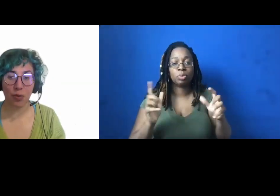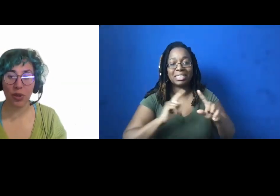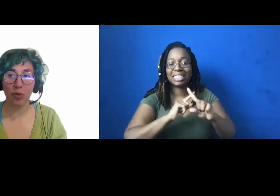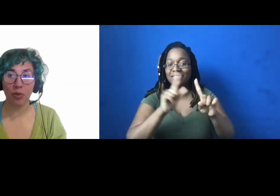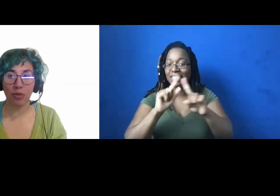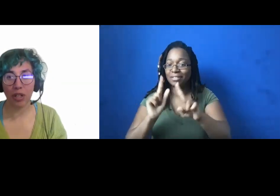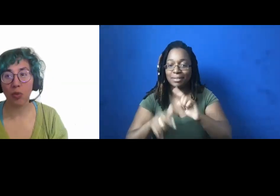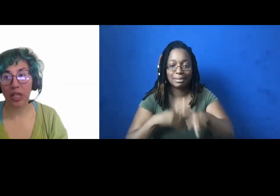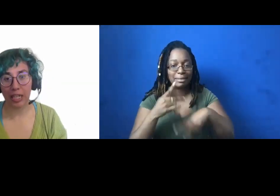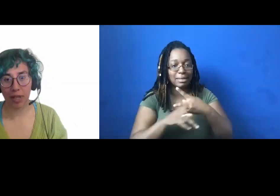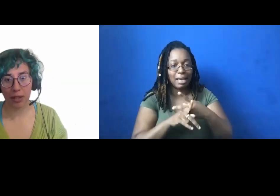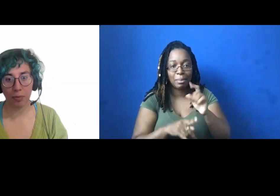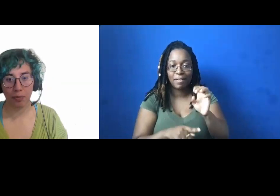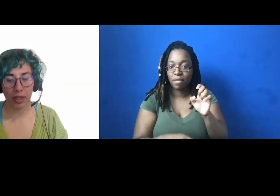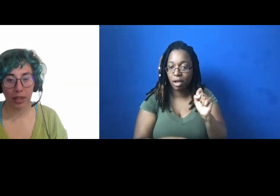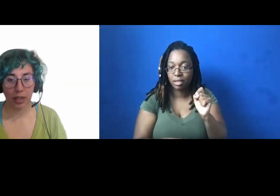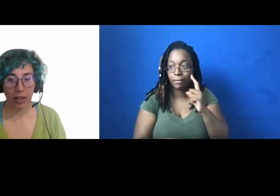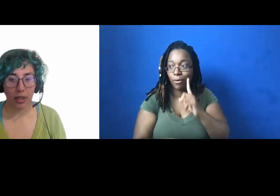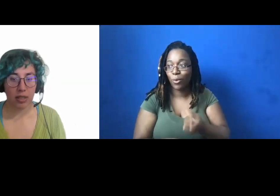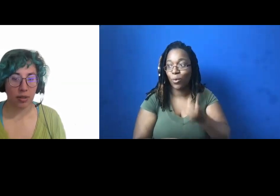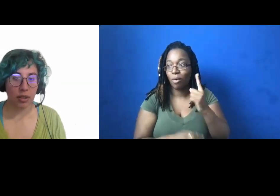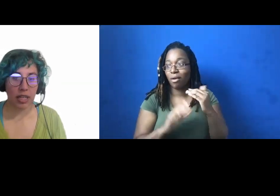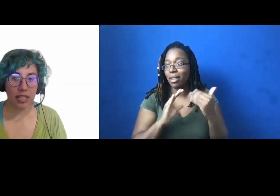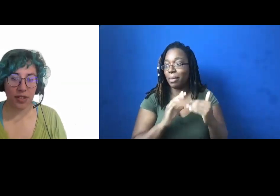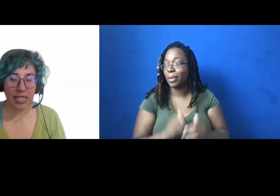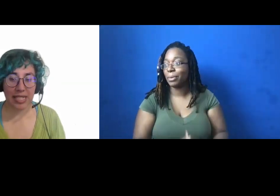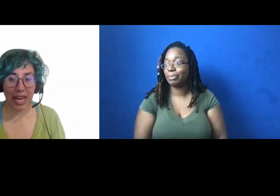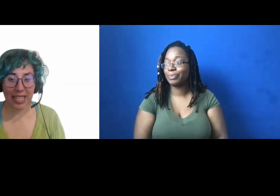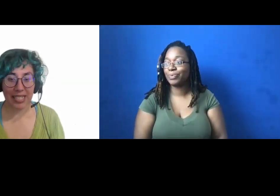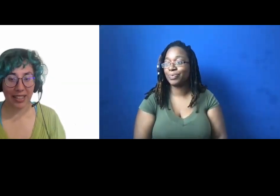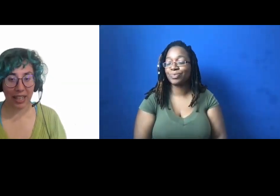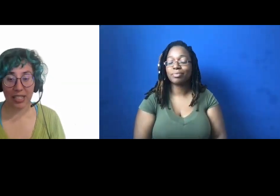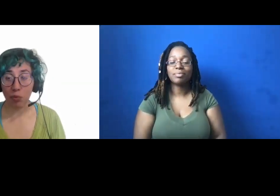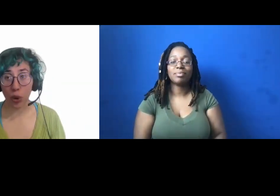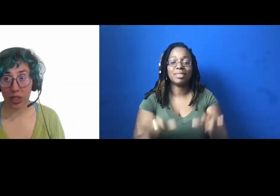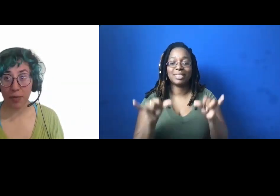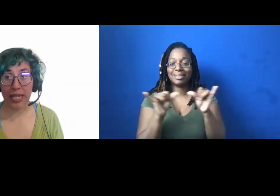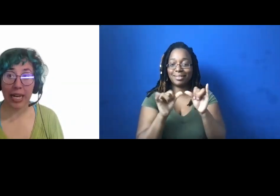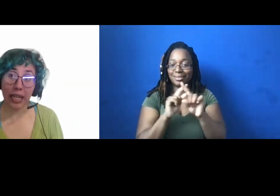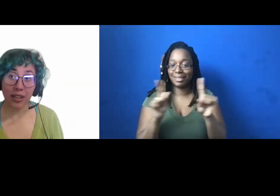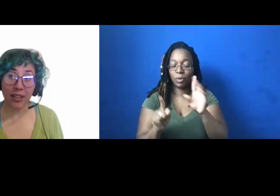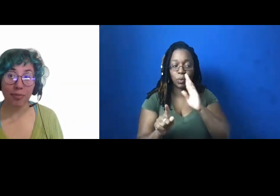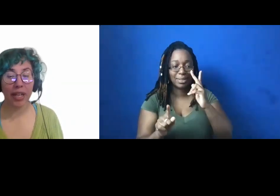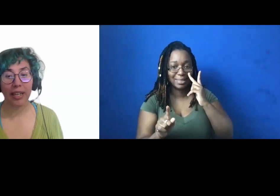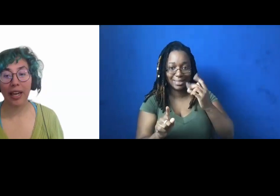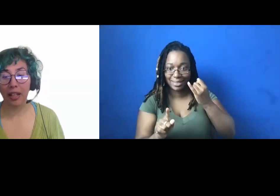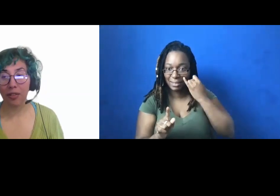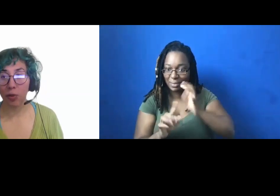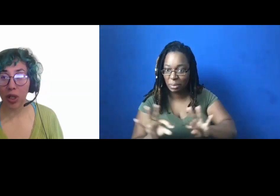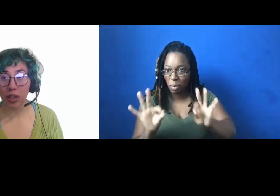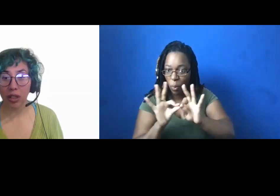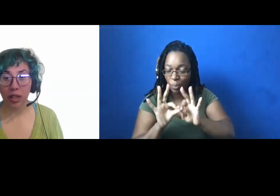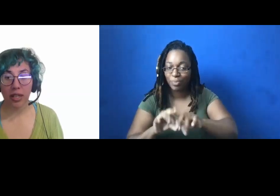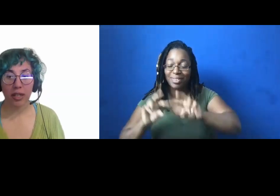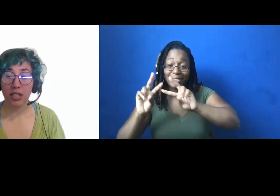typefaces within one email. So a difference in size delineates importance. A title, a heading